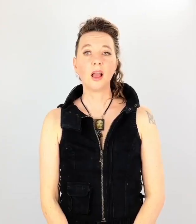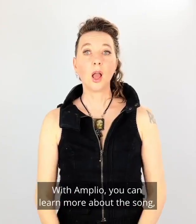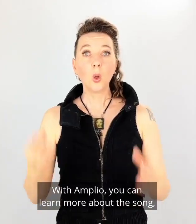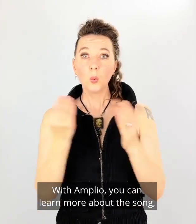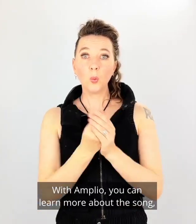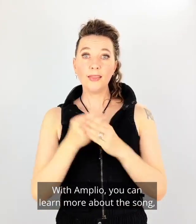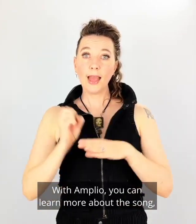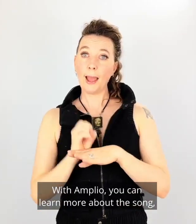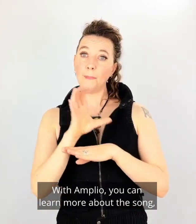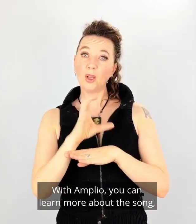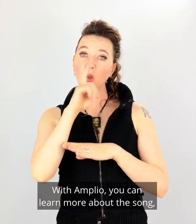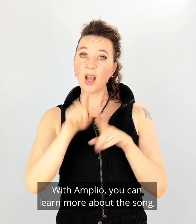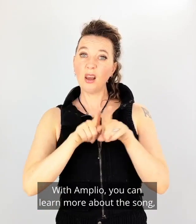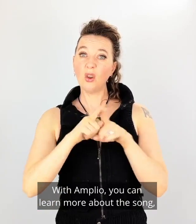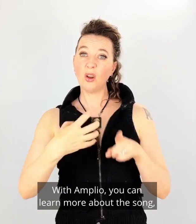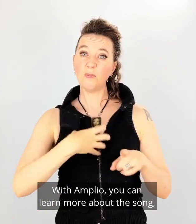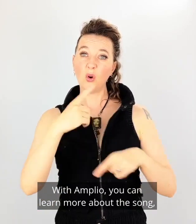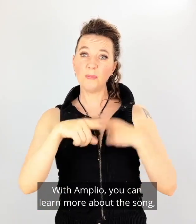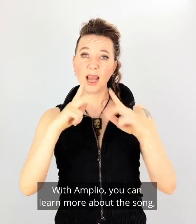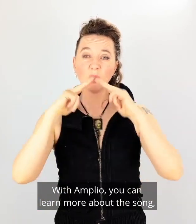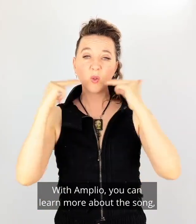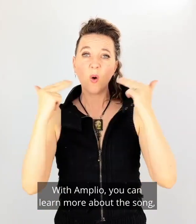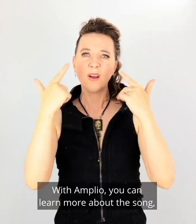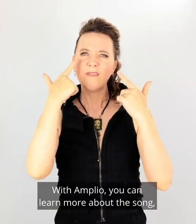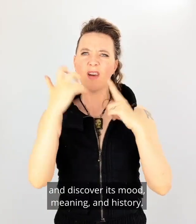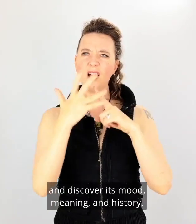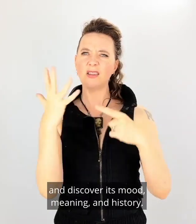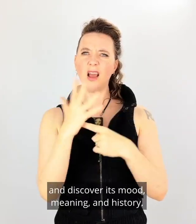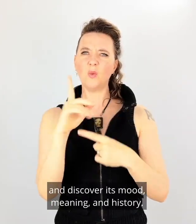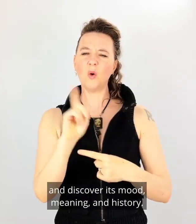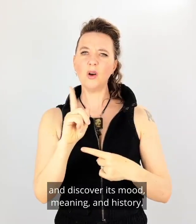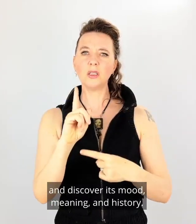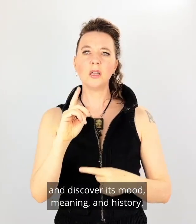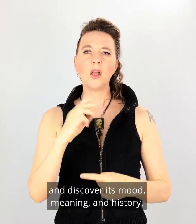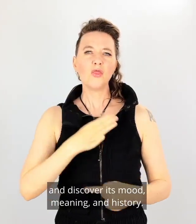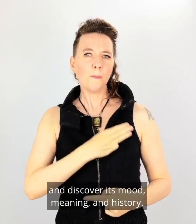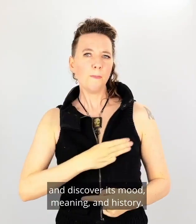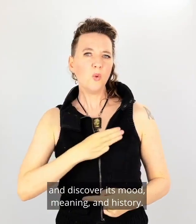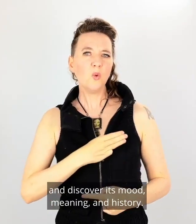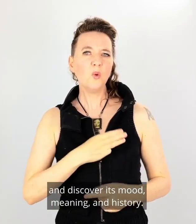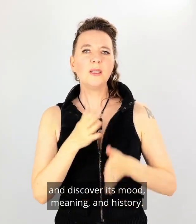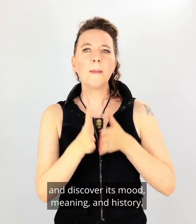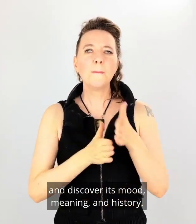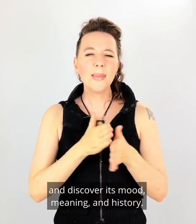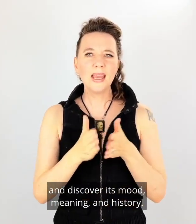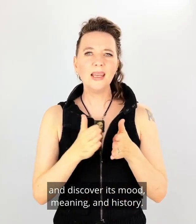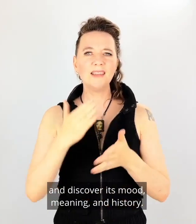With Amplio, you can learn more about the song and discover its mood, meaning and history.